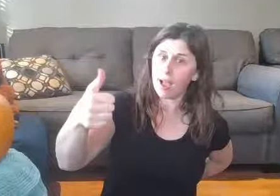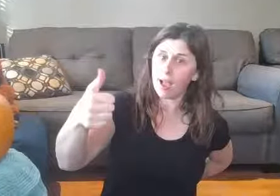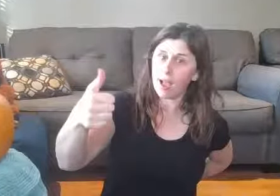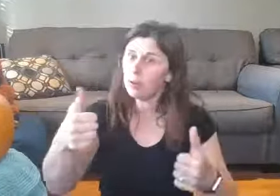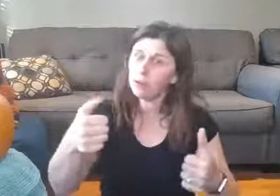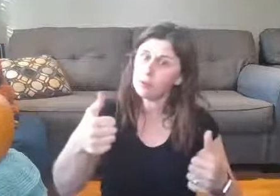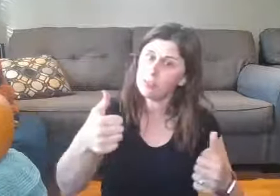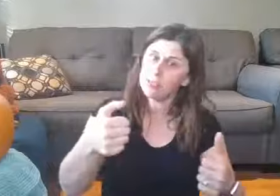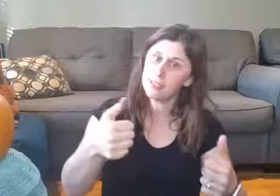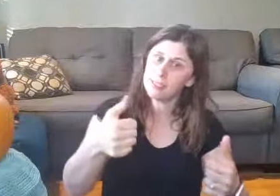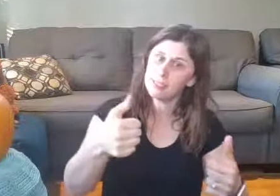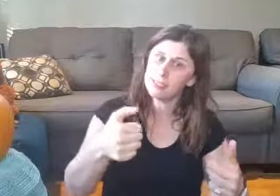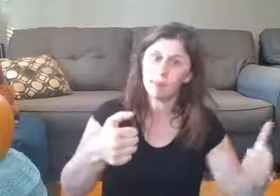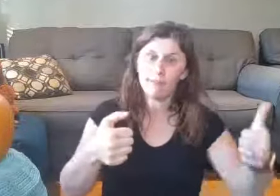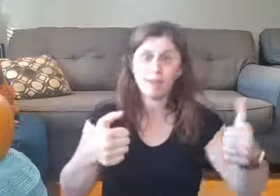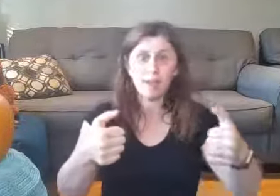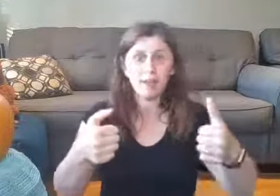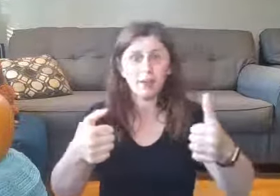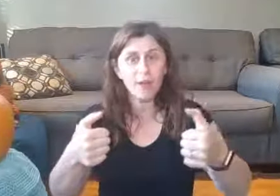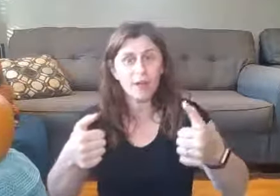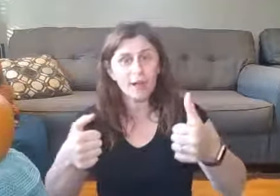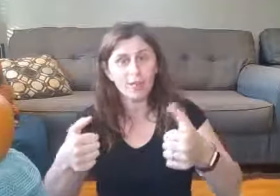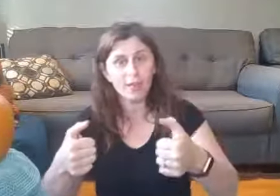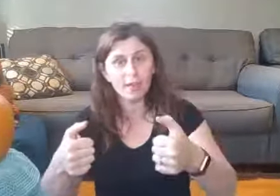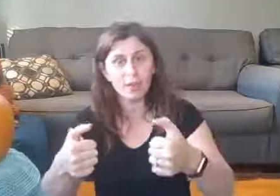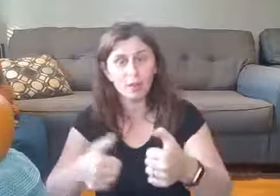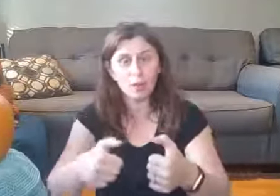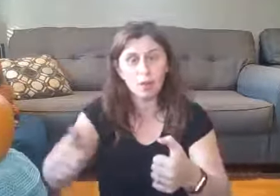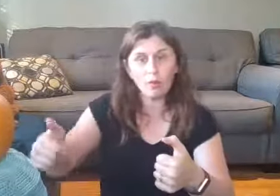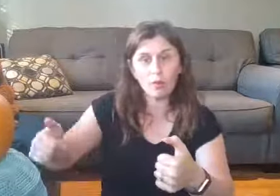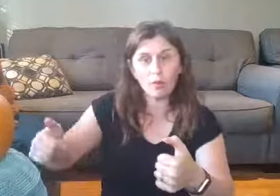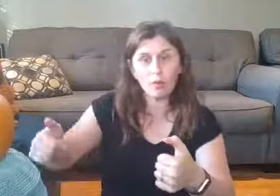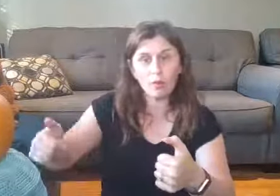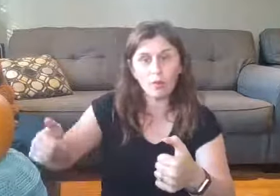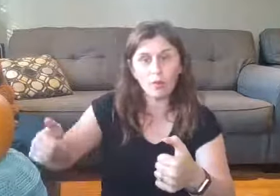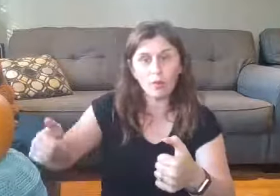I am. How are you today, sir? Very well, I thank you.